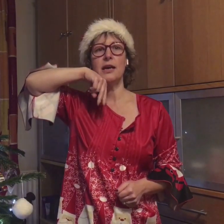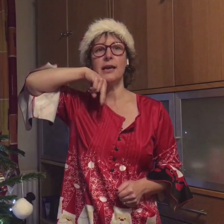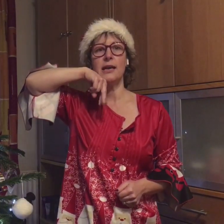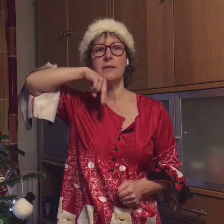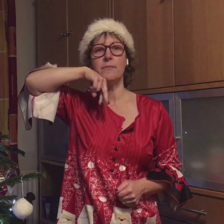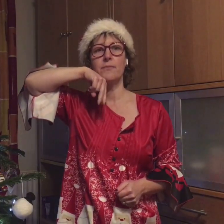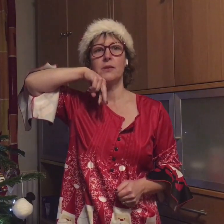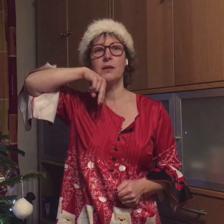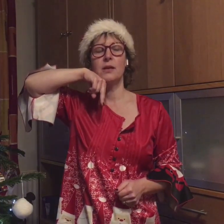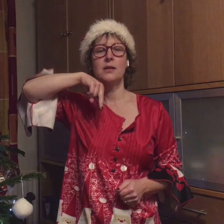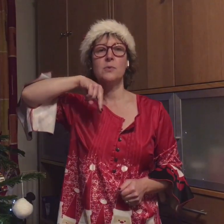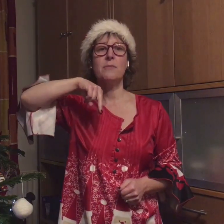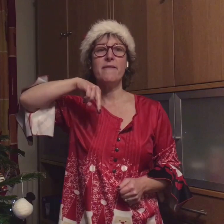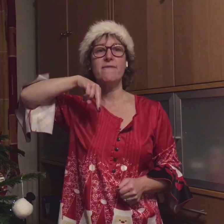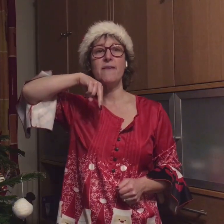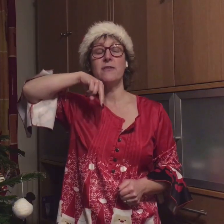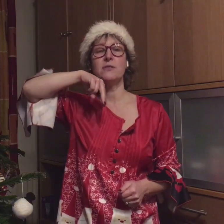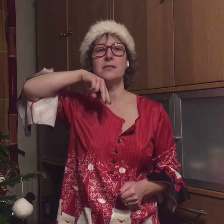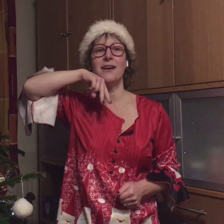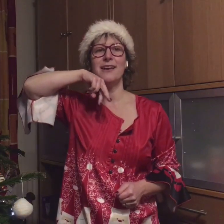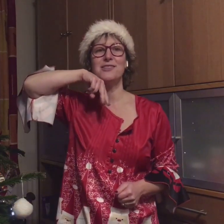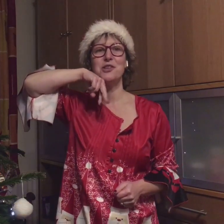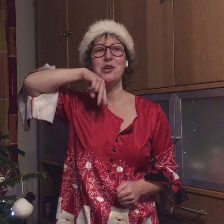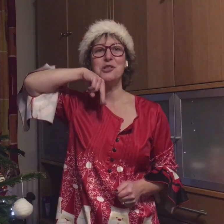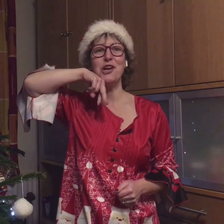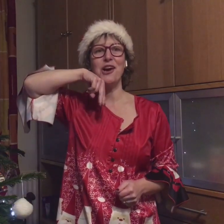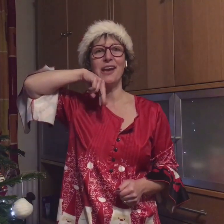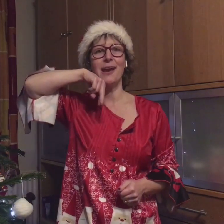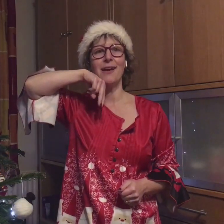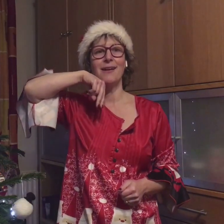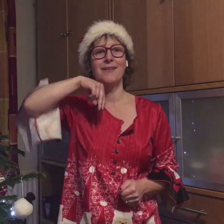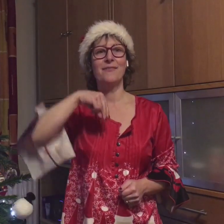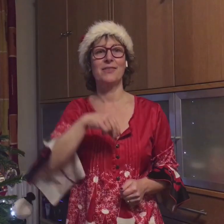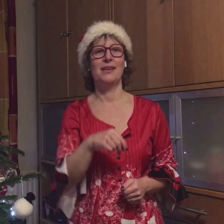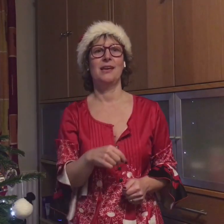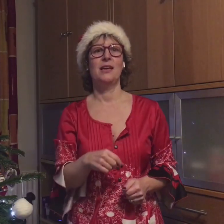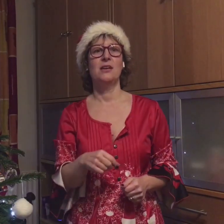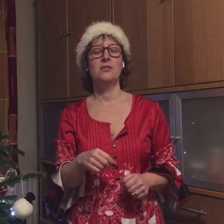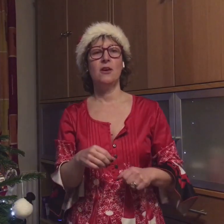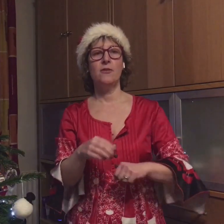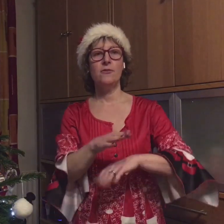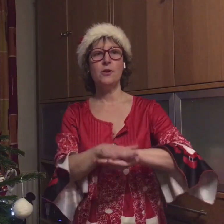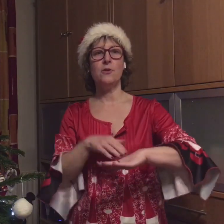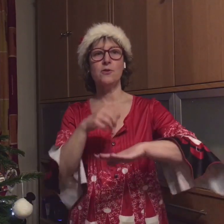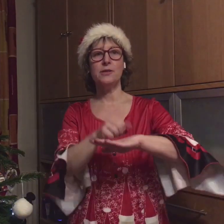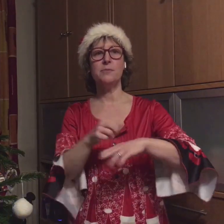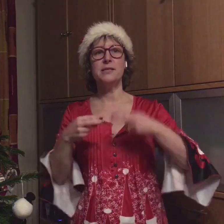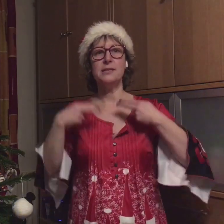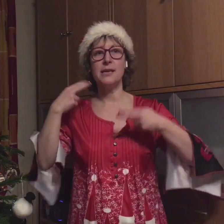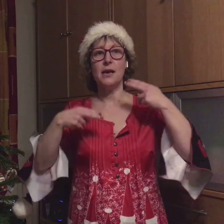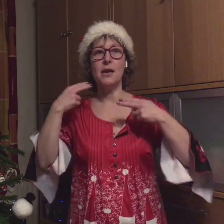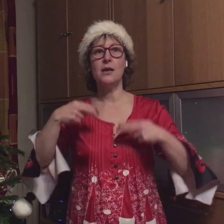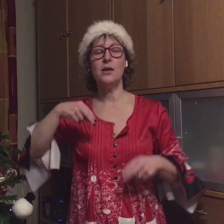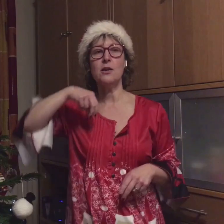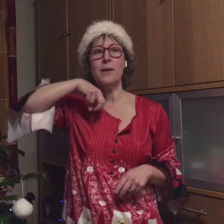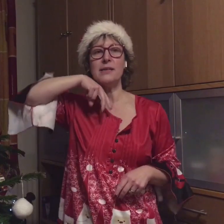turkey. It's one of my favourite signs, turkey. So for your Christmas dinner, you might